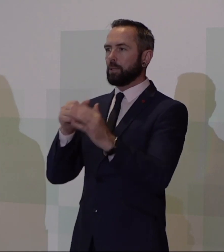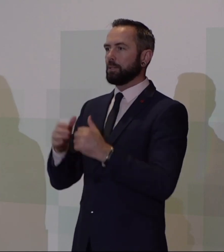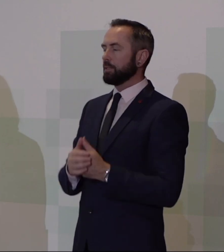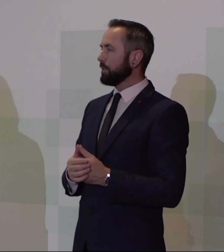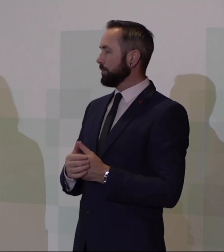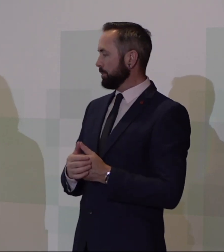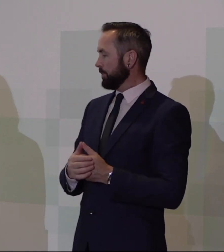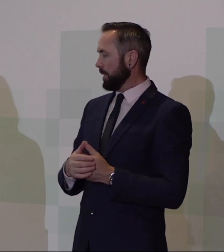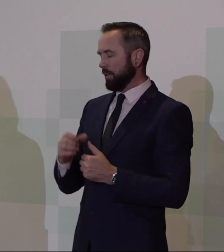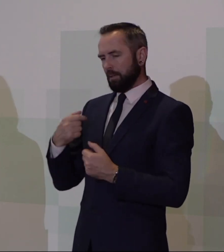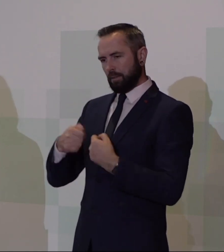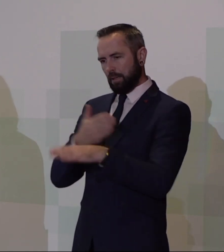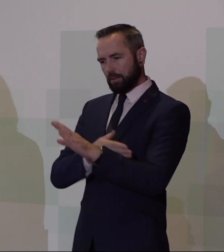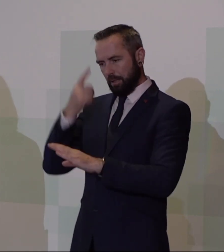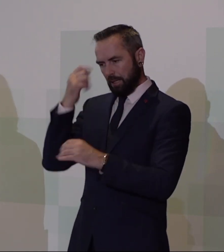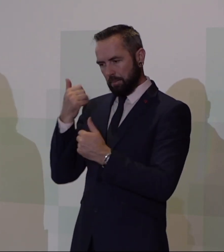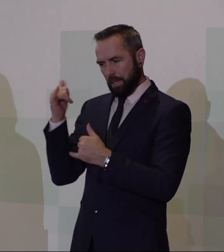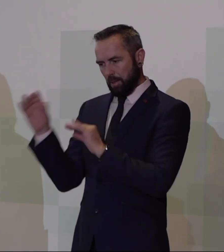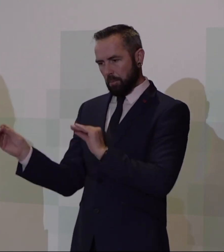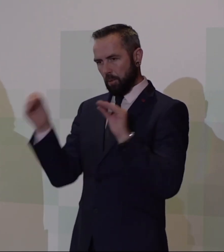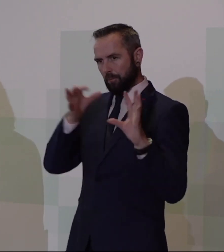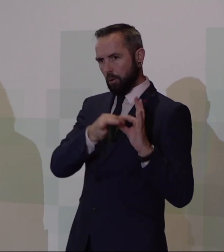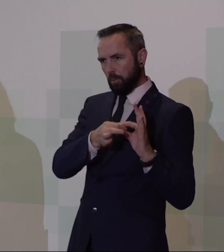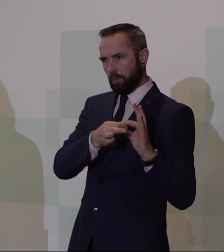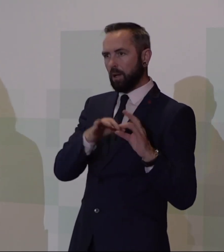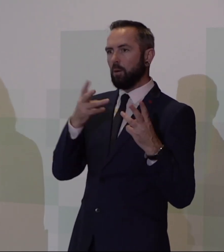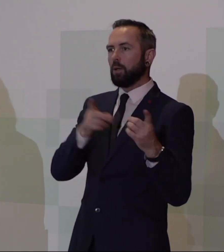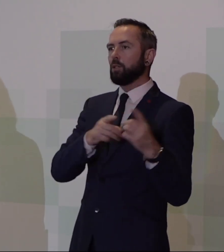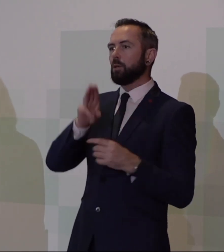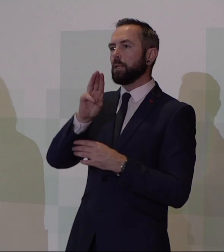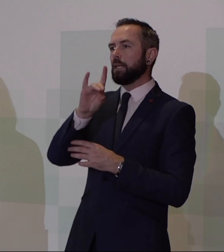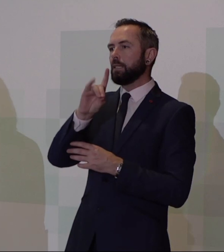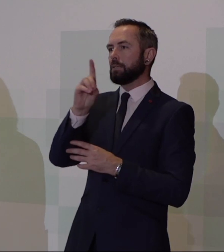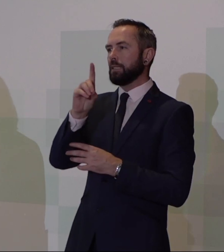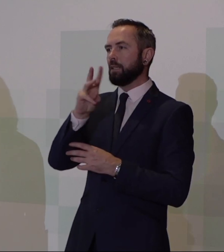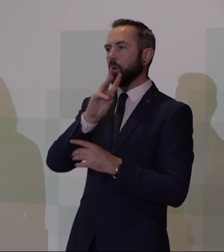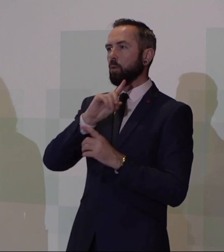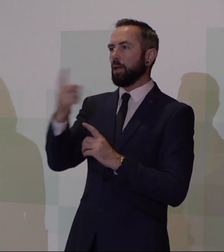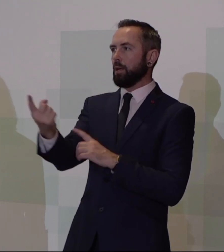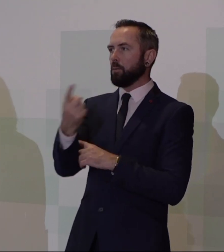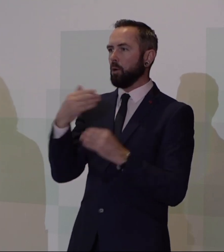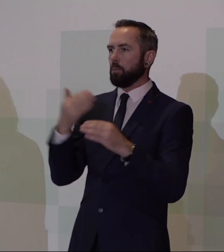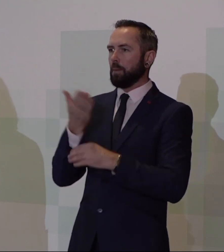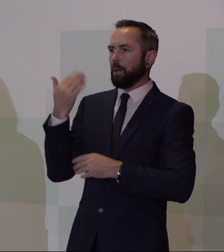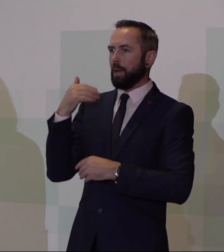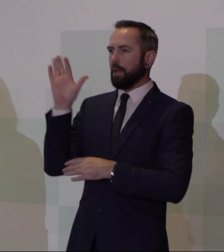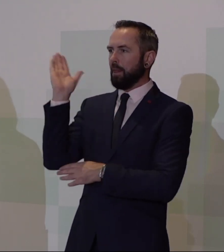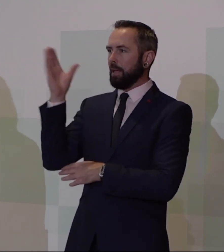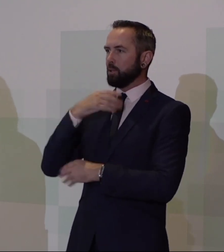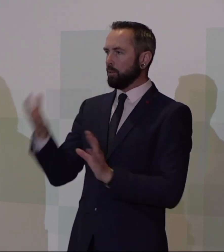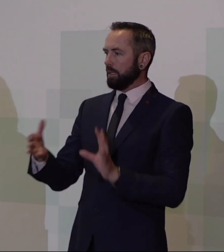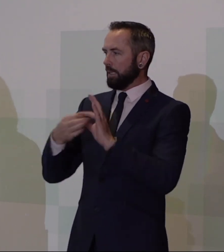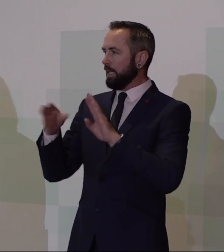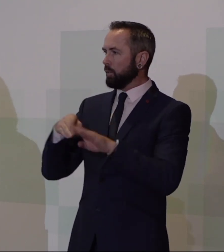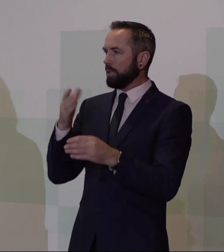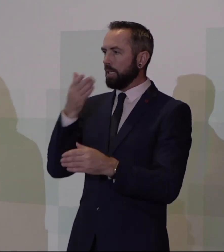I started to think about moving home, and I sent out some feelers about doing a PhD. When I was approached by my past lecturer, Eilish McLaughlin, to engage in a